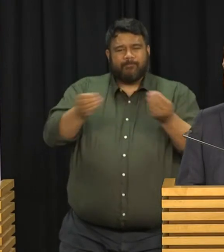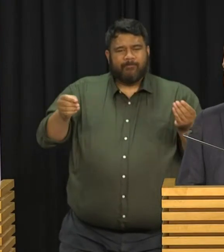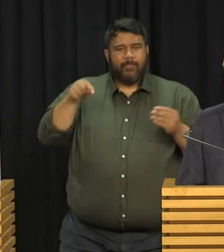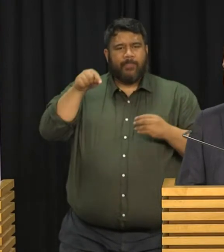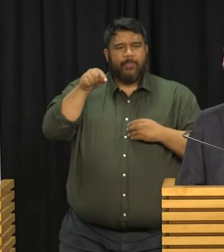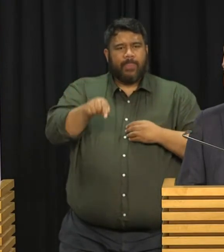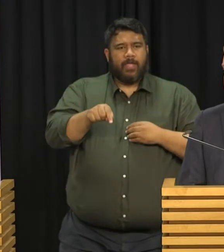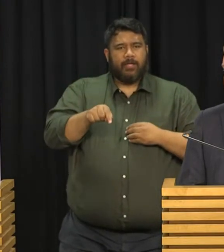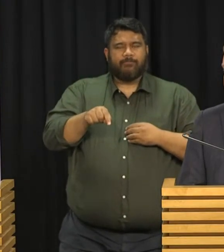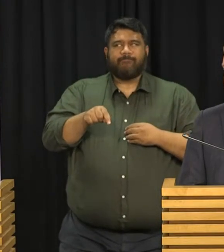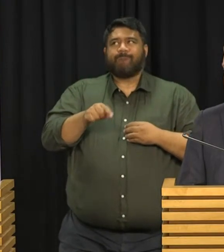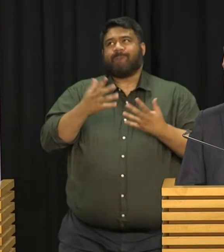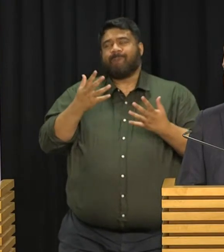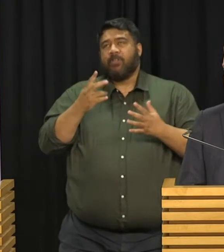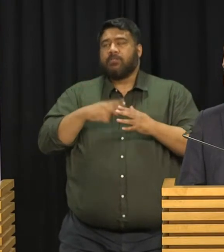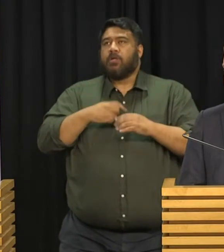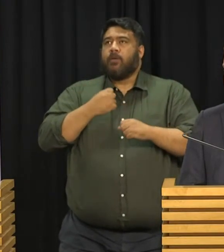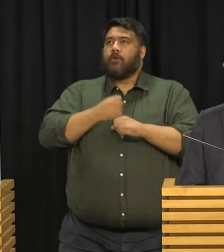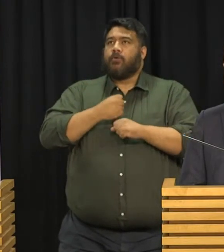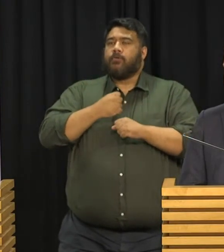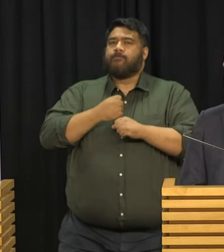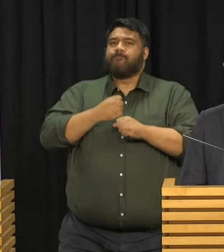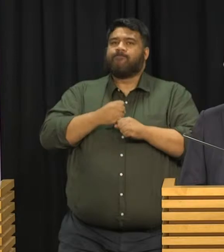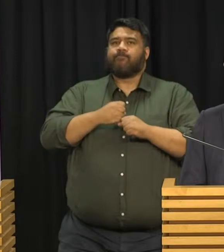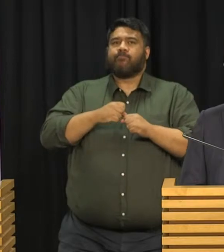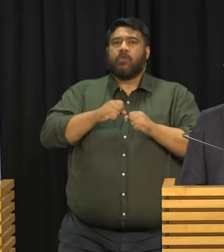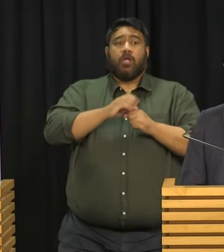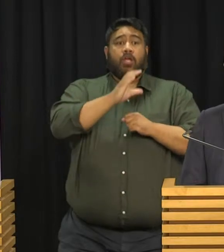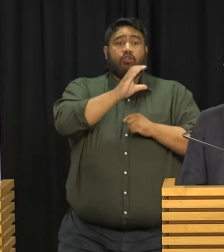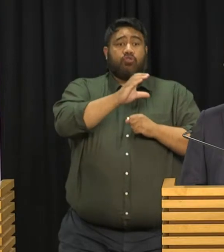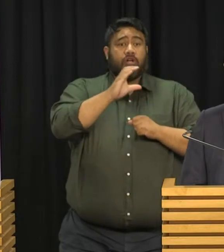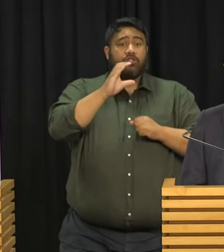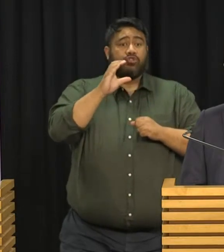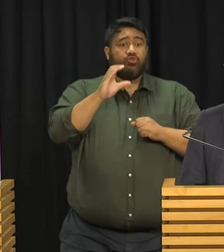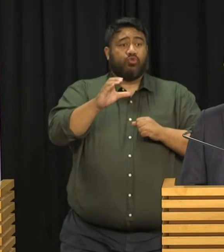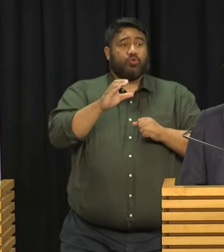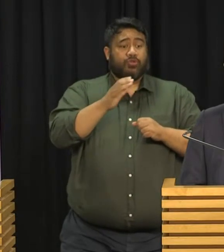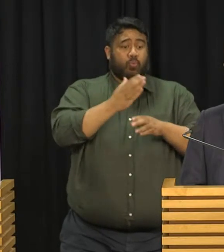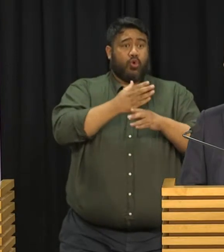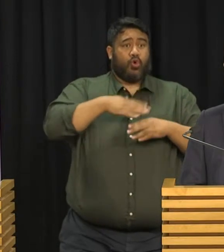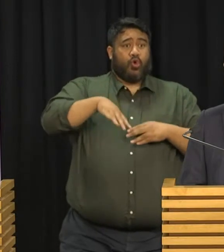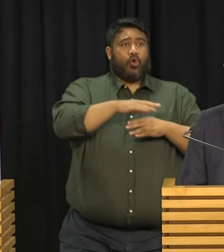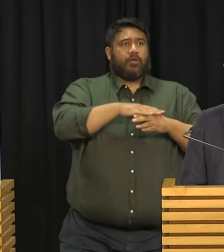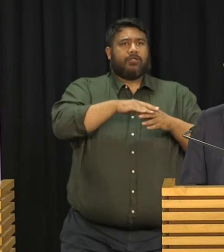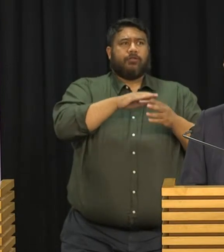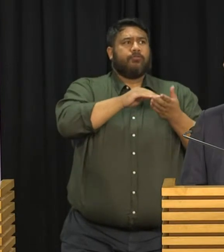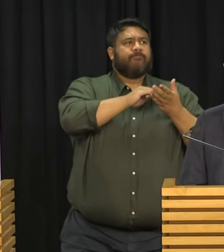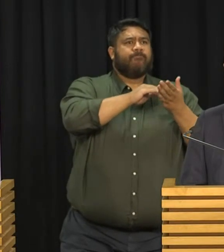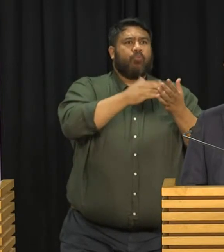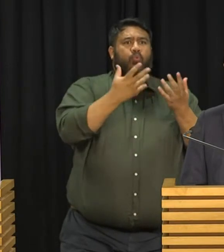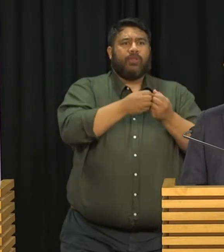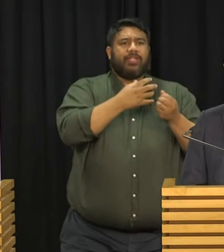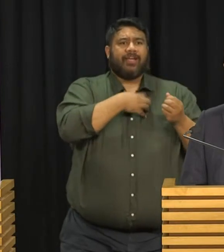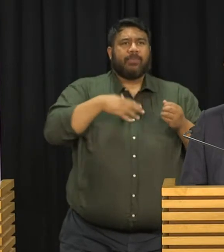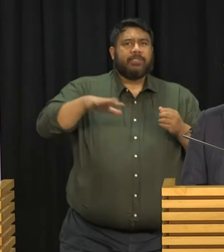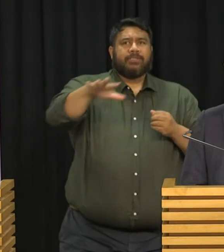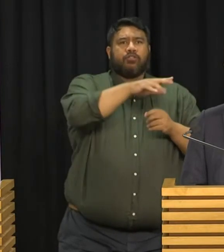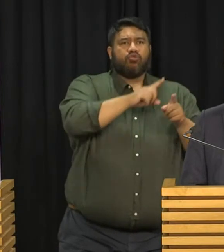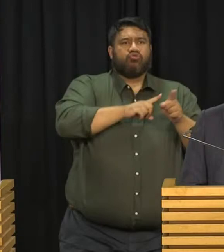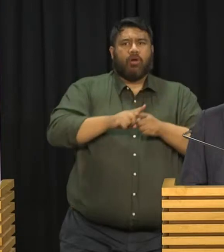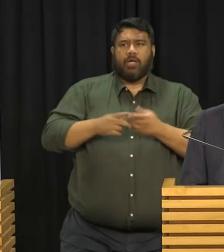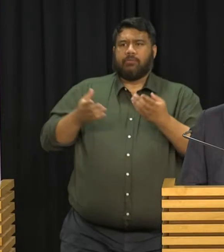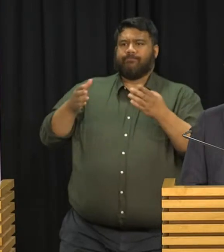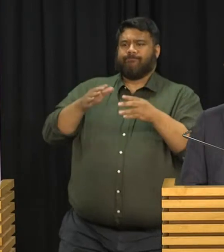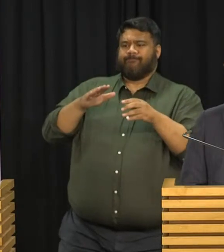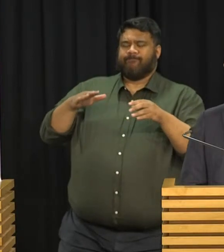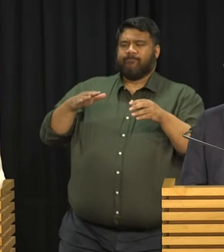for instance, dealing with the issue of algorithms within the Christchurch call. I still think that's an area where we still have some work to